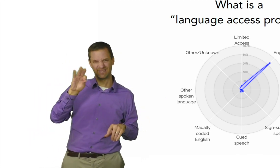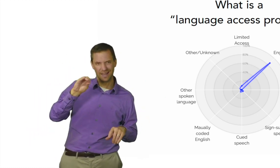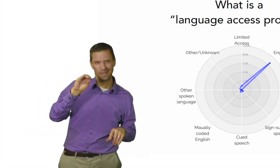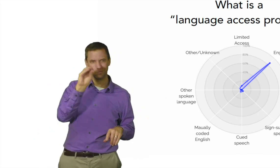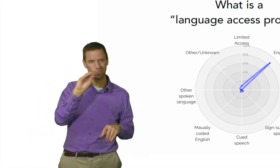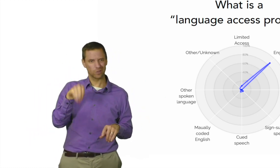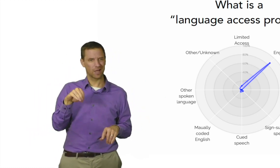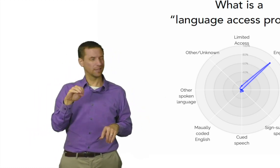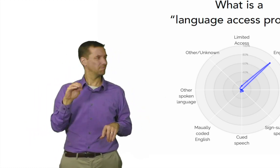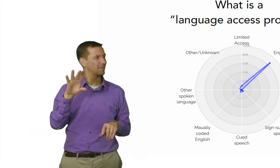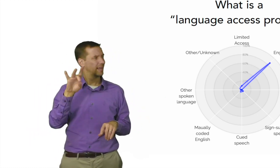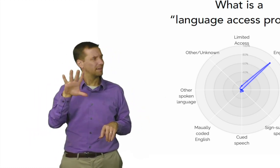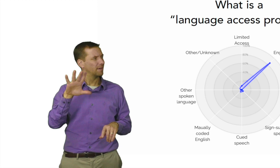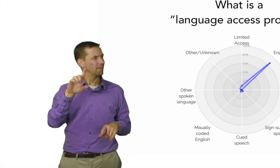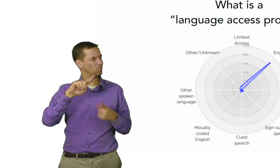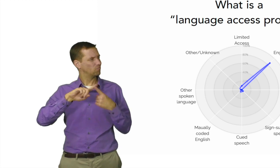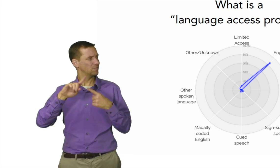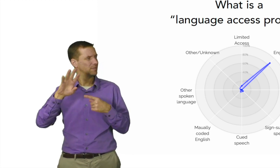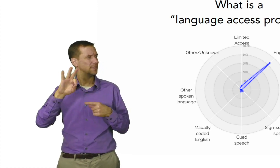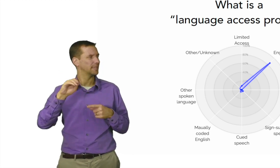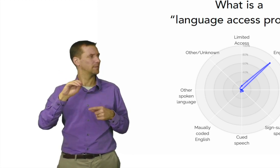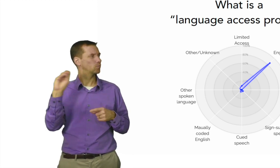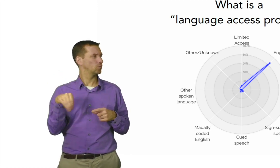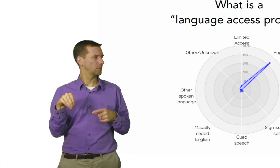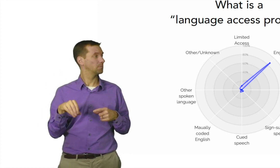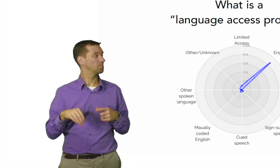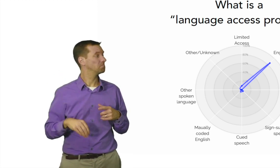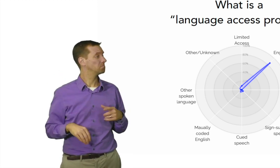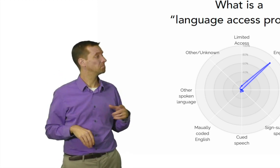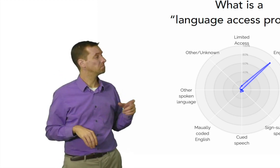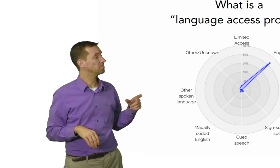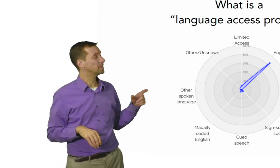It's estimated here about 90%, or maybe it's 85%.